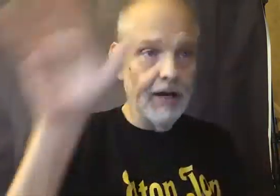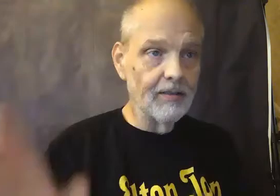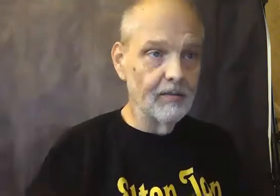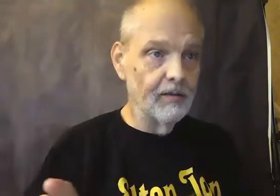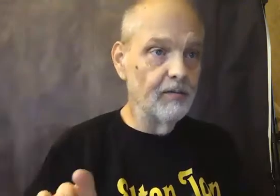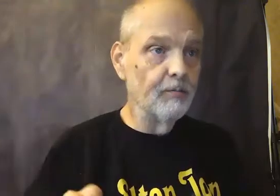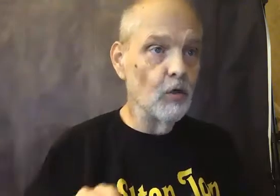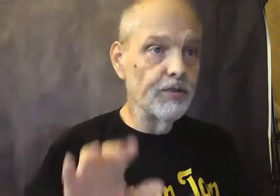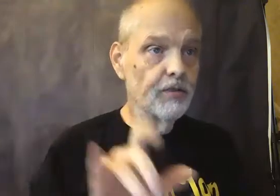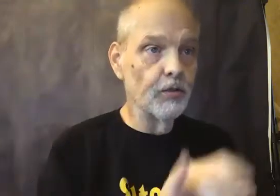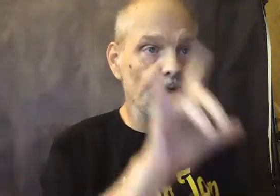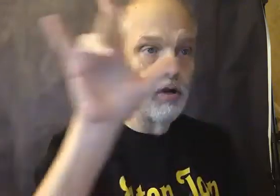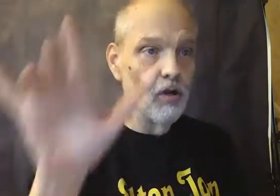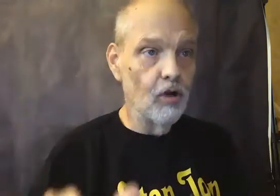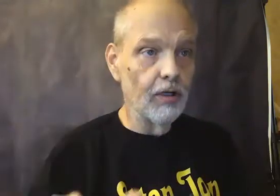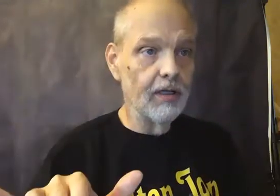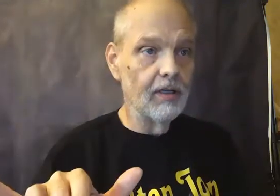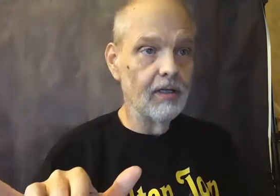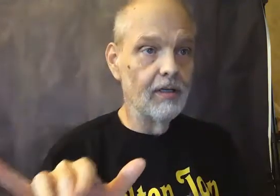arcing motion to it. Early.